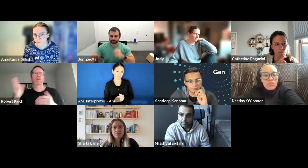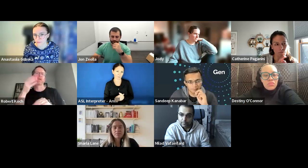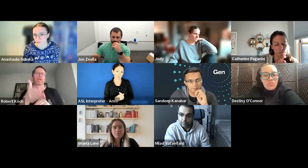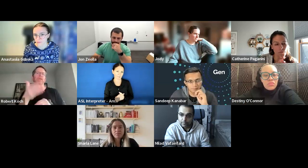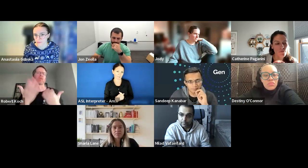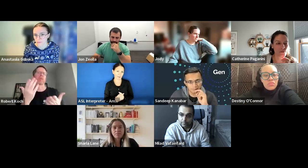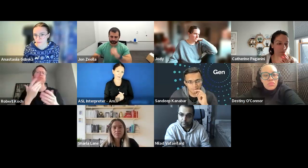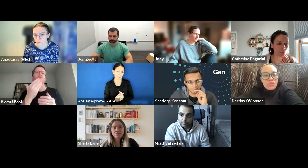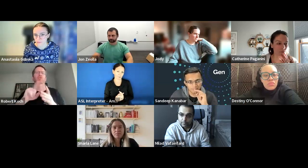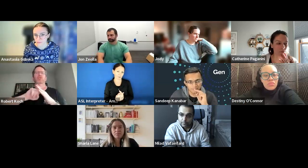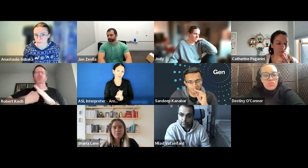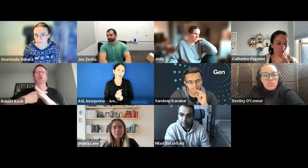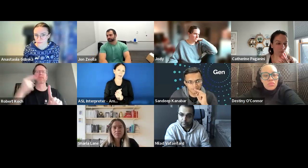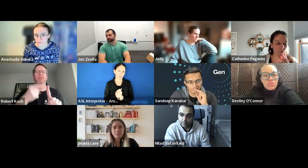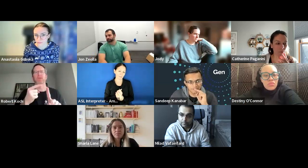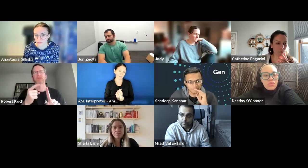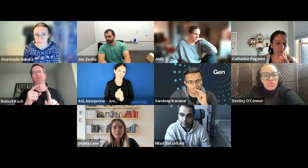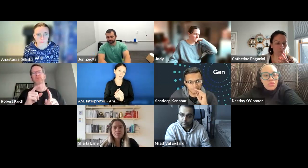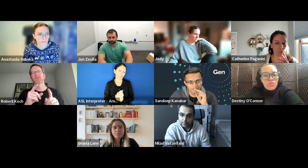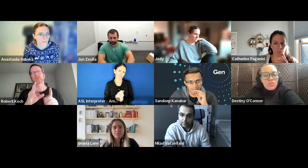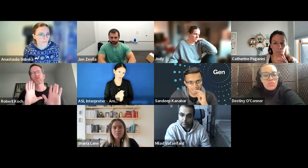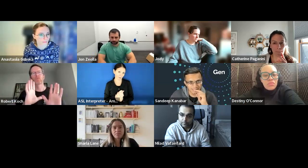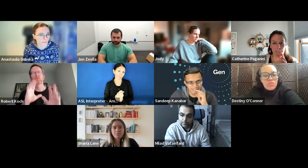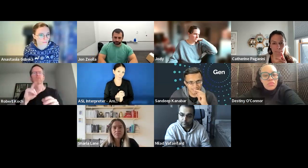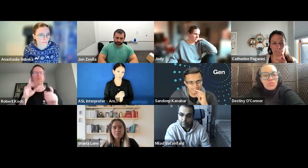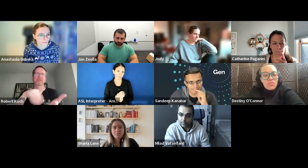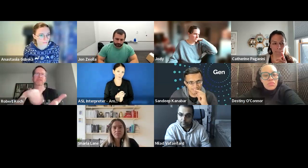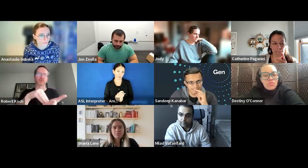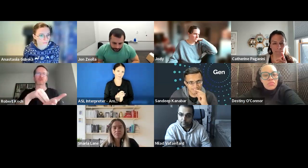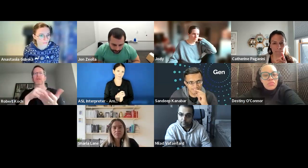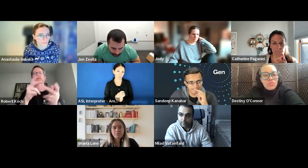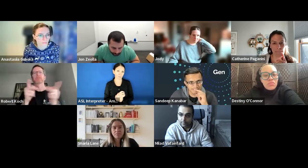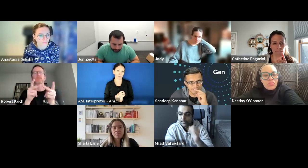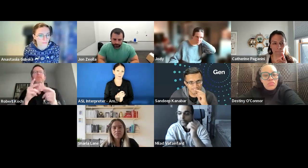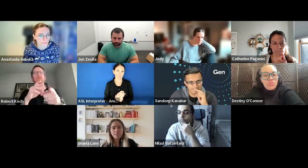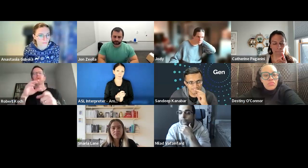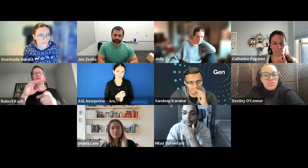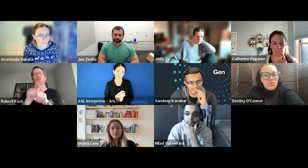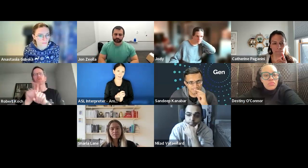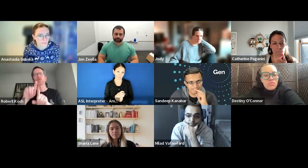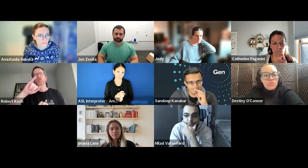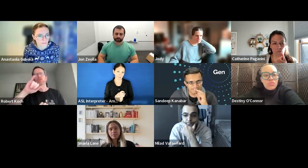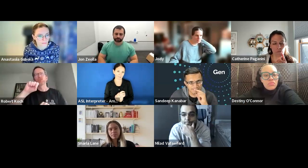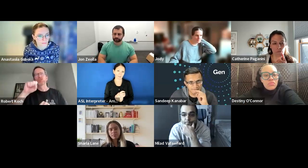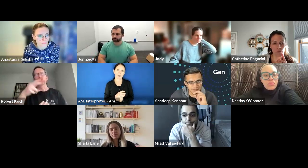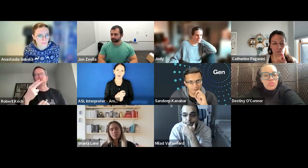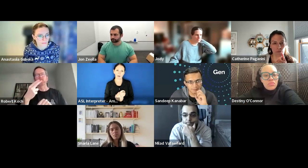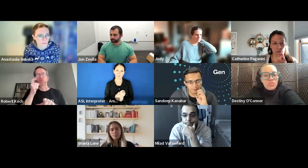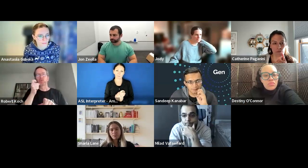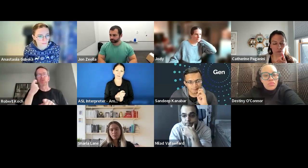so we can utilize that option. And that may be a nice starting point for us to kind of centralize